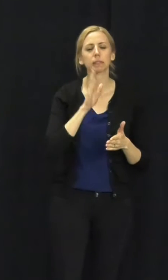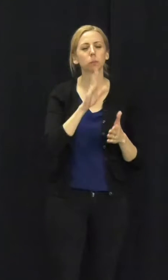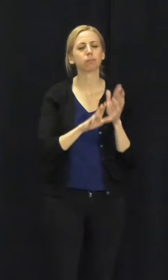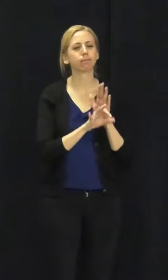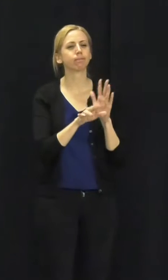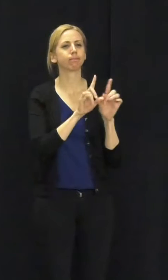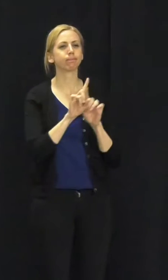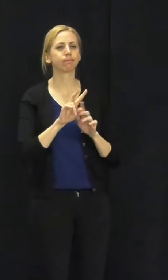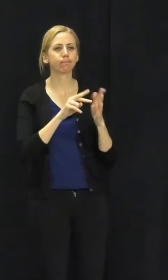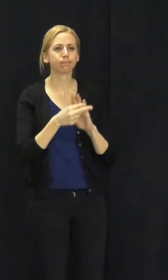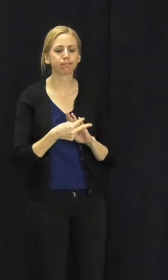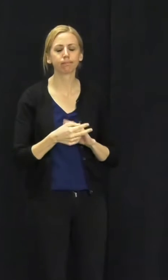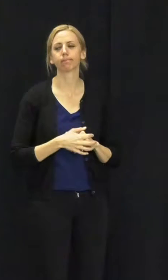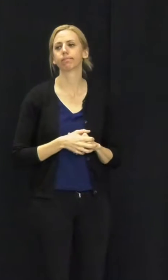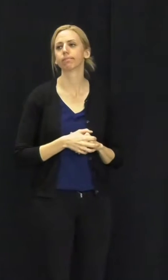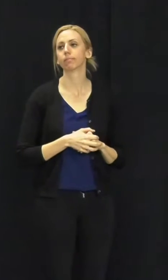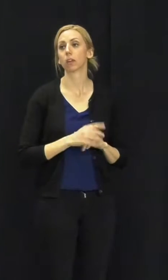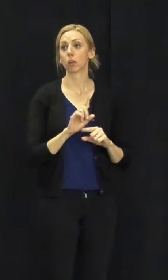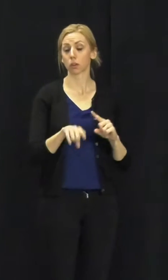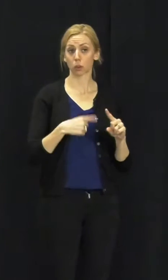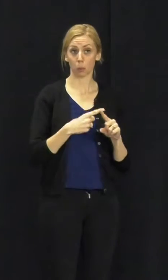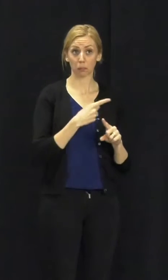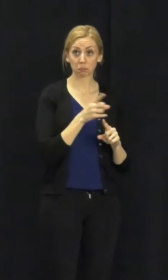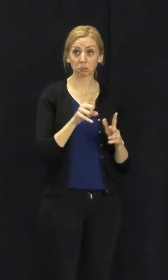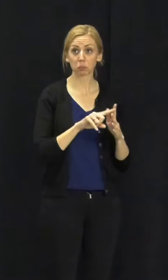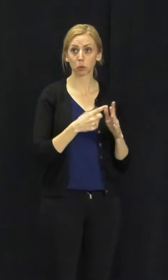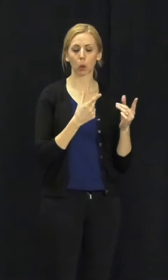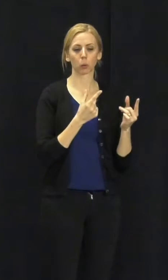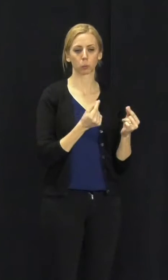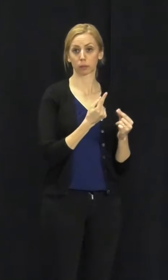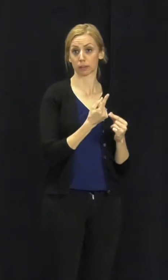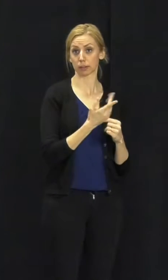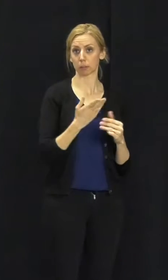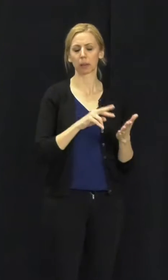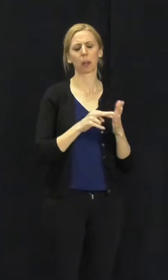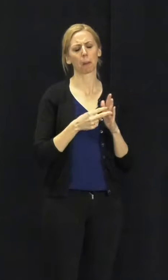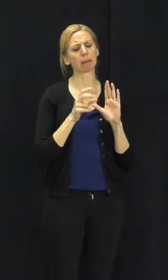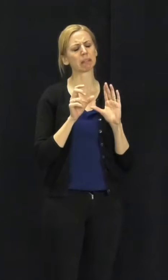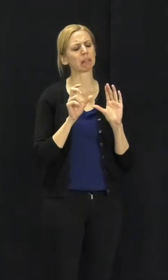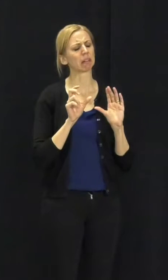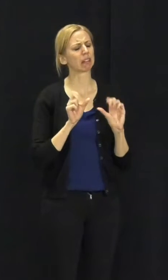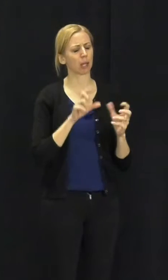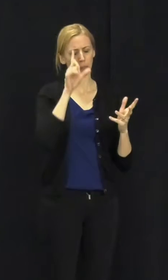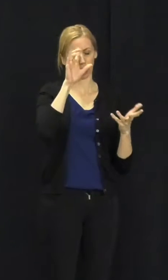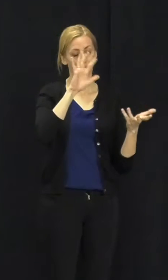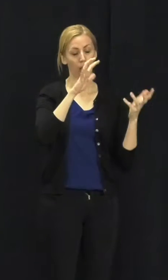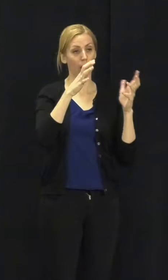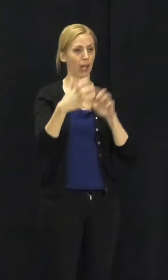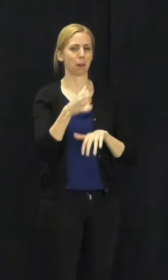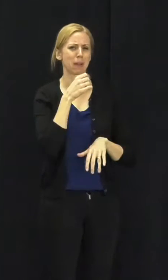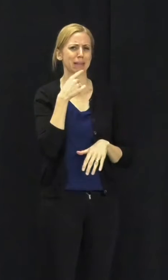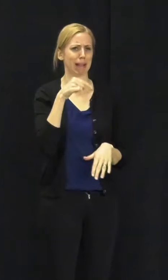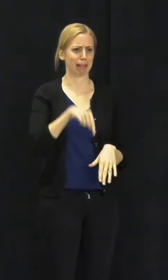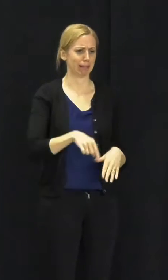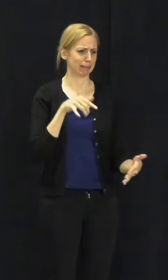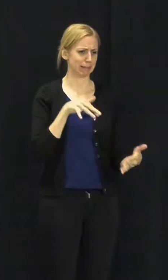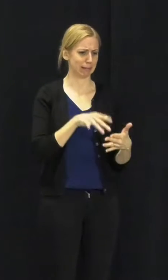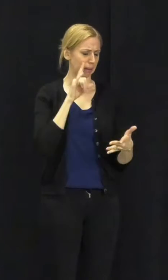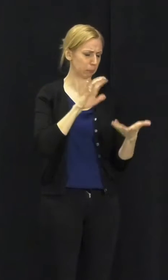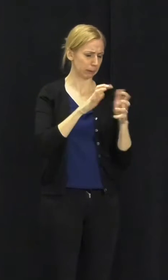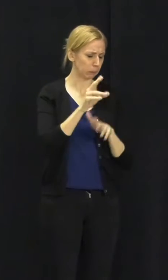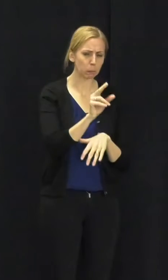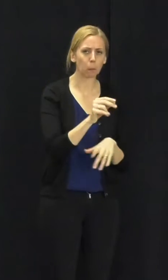So that was number 4. Number 5, the time is right. Disability artistry is reaching